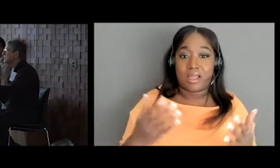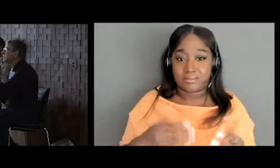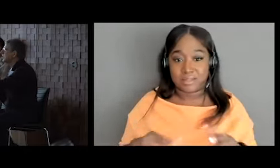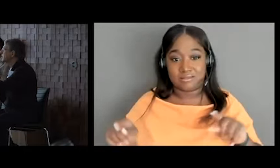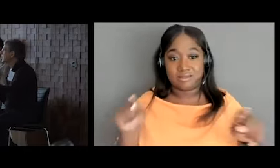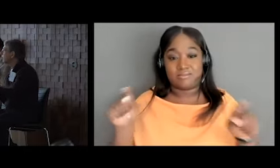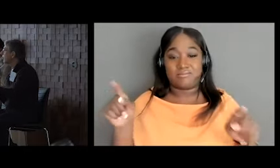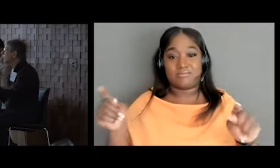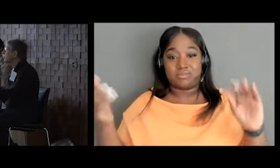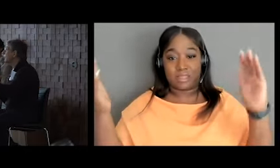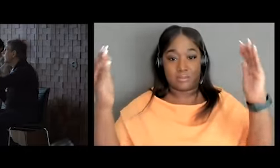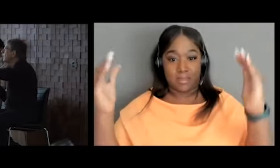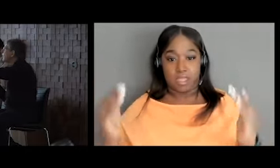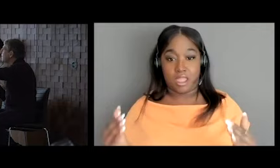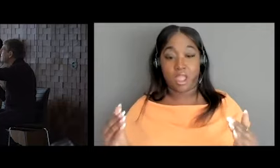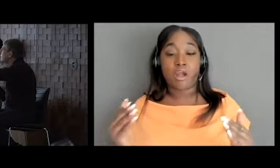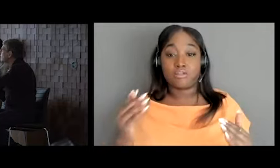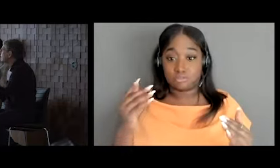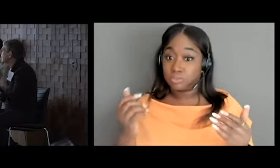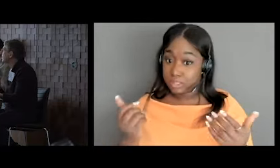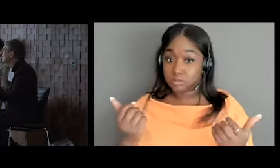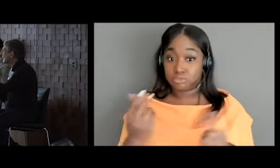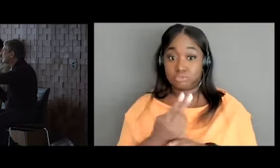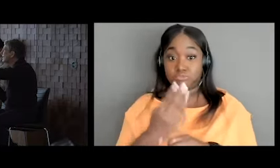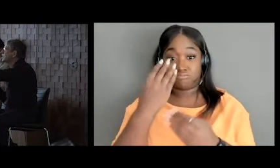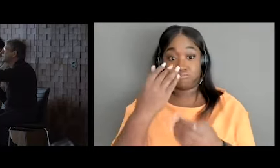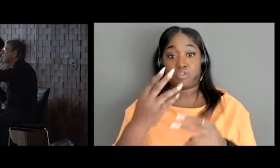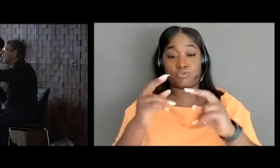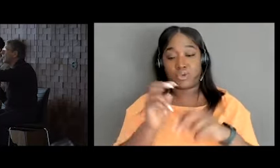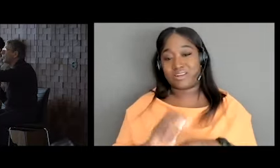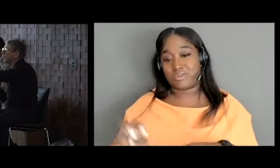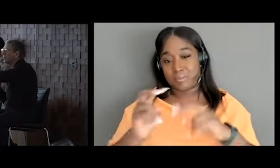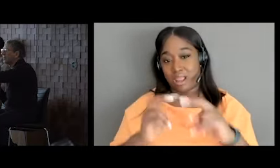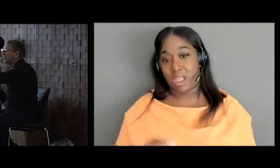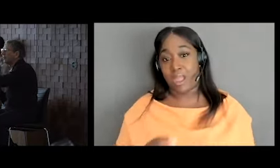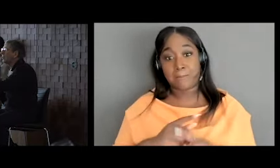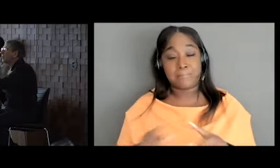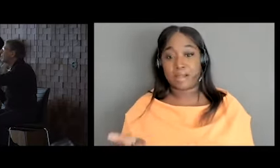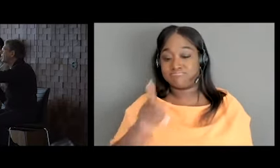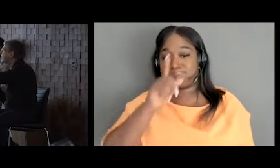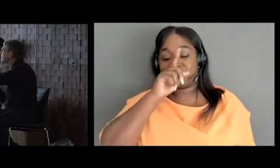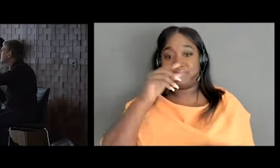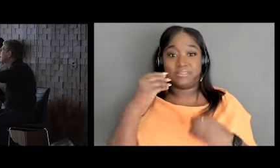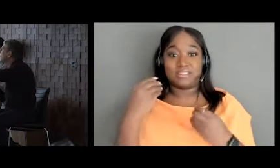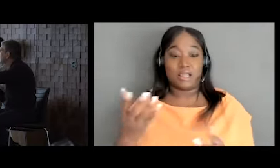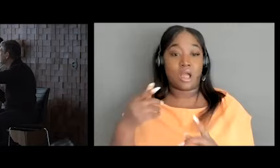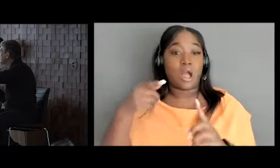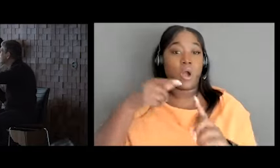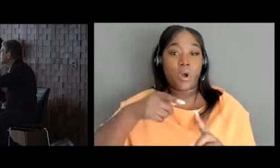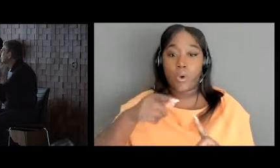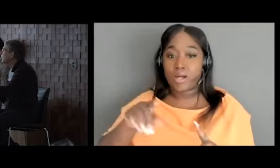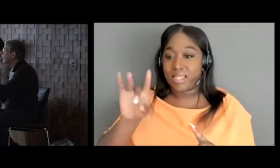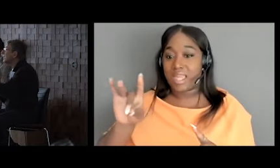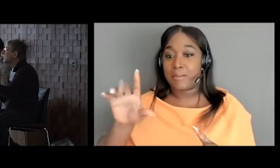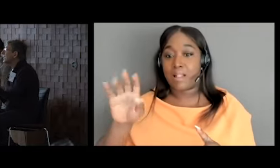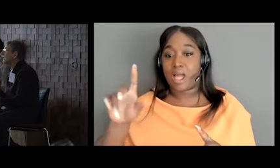that doesn't tell us that there are 85 people who live in the next census block group over, but we don't know about them because none of them have ridden